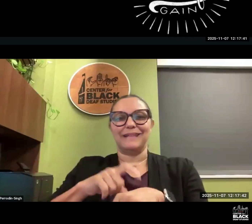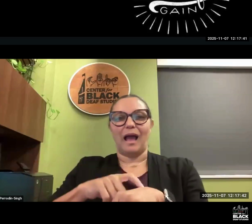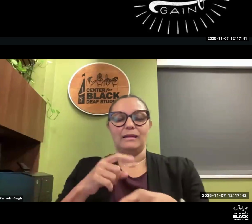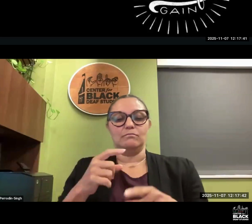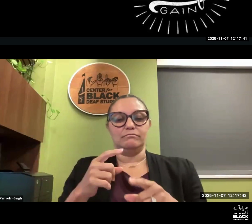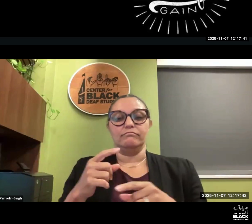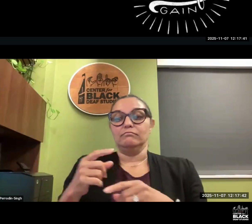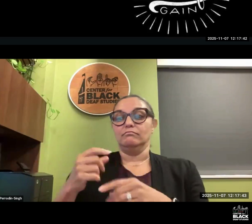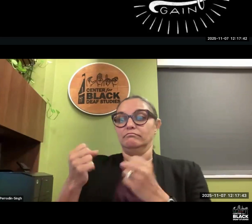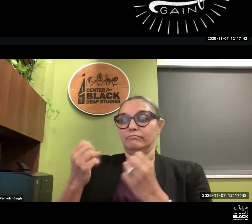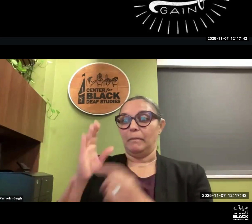use.